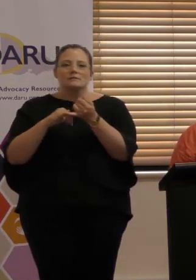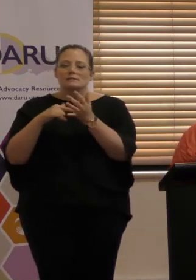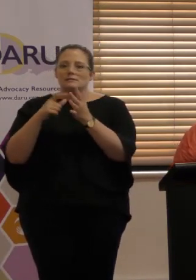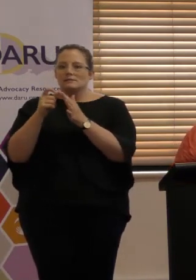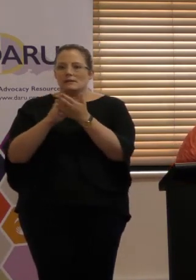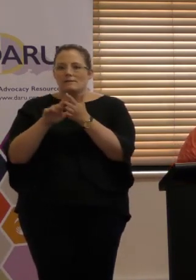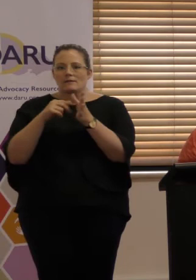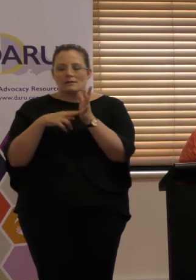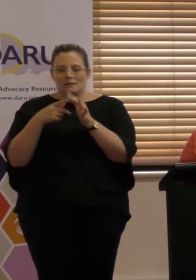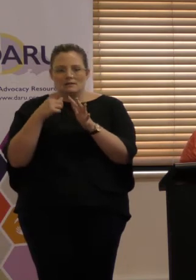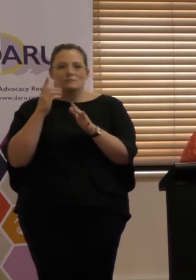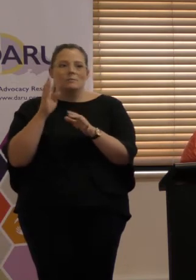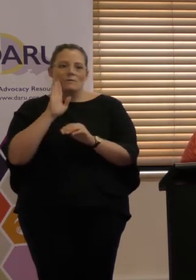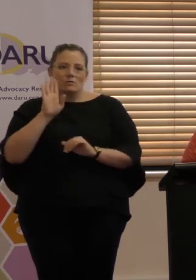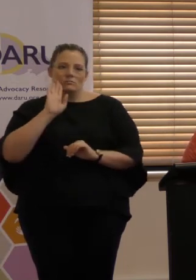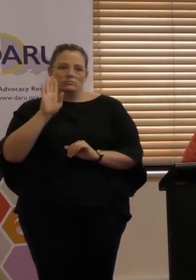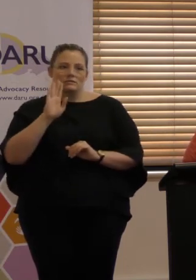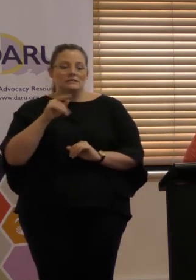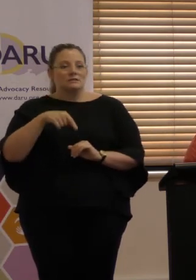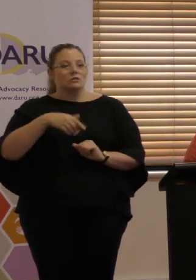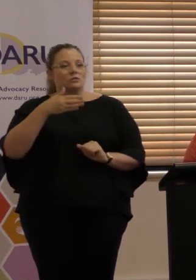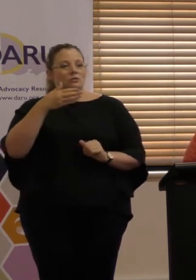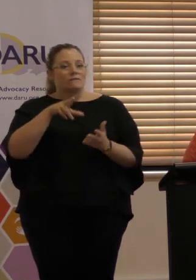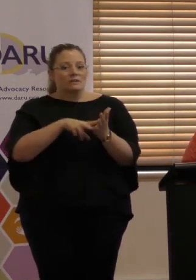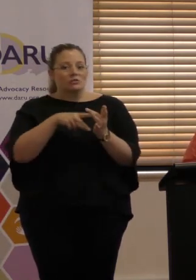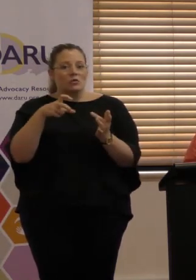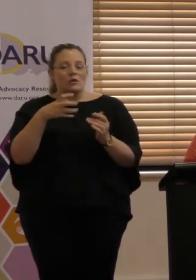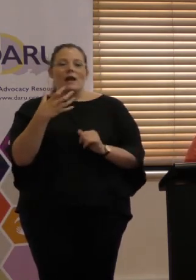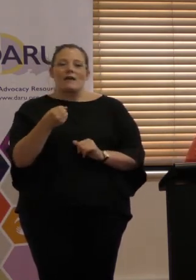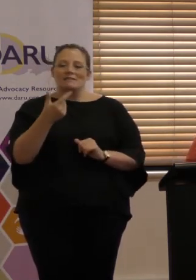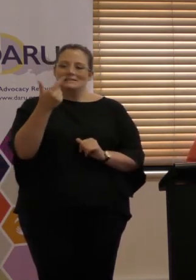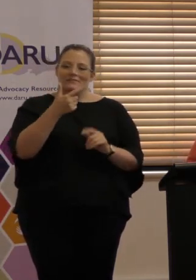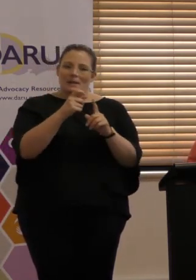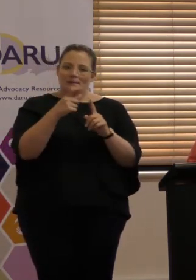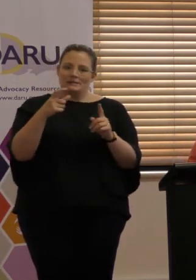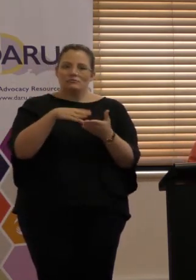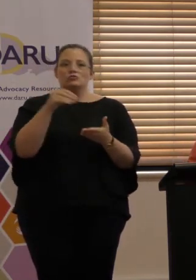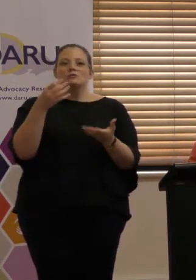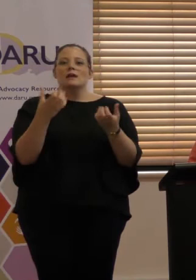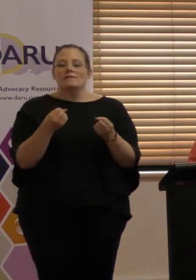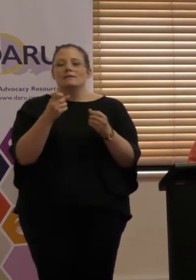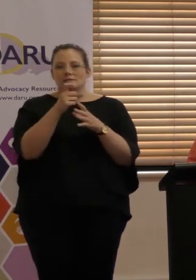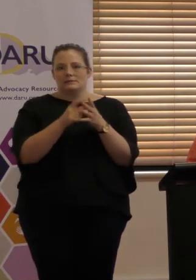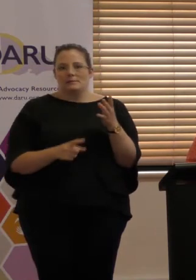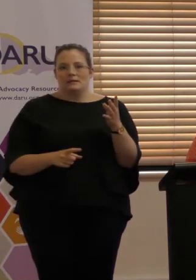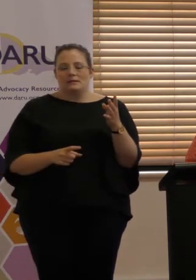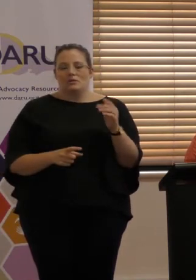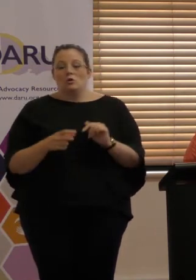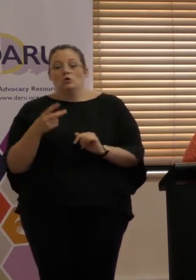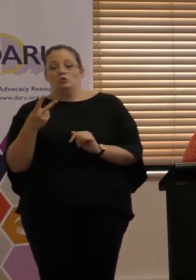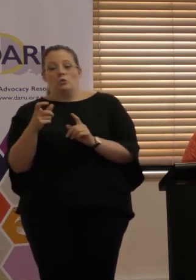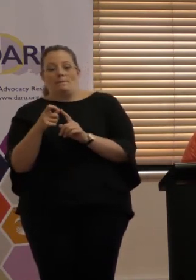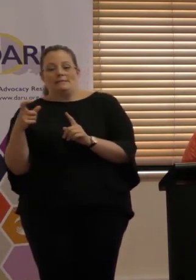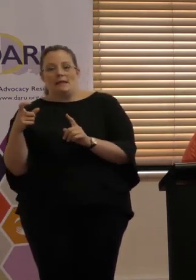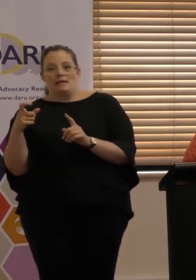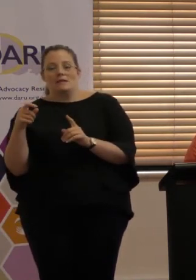about 17% of students in Victoria are listed as having a disability. About 2% of Victorian